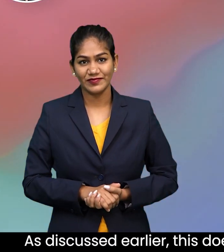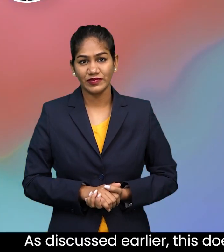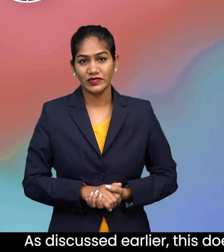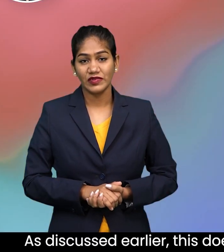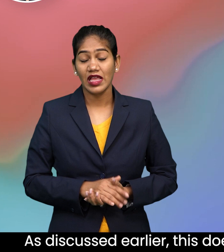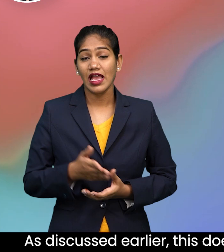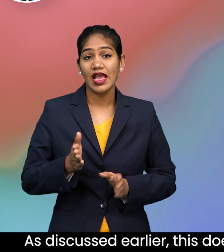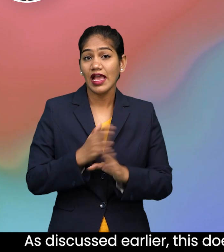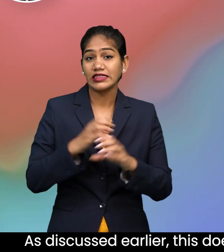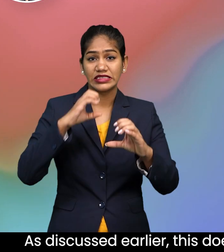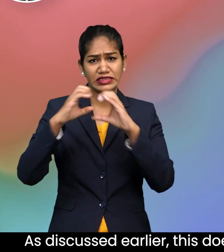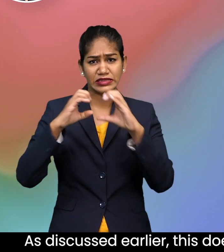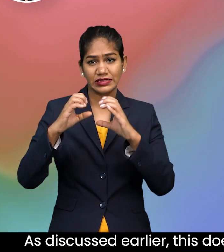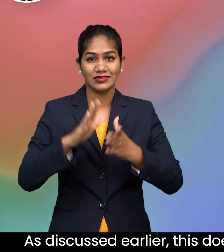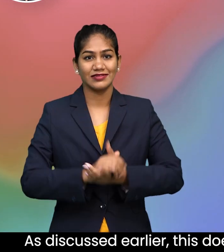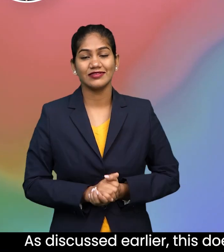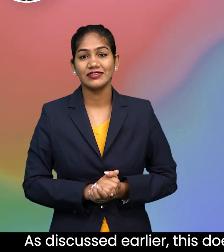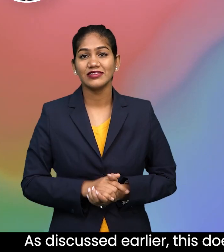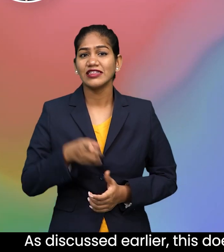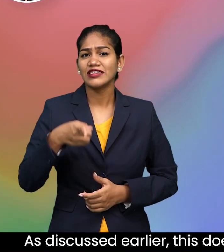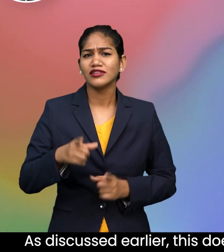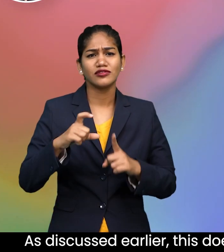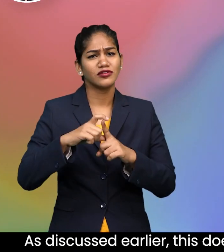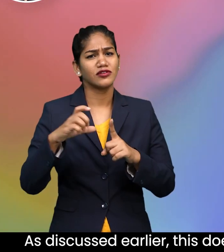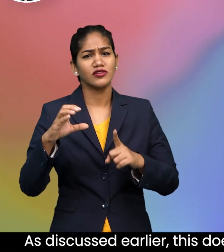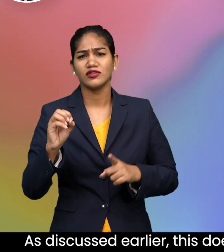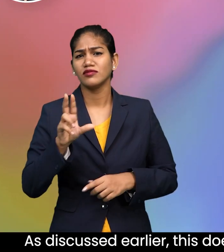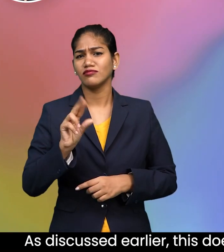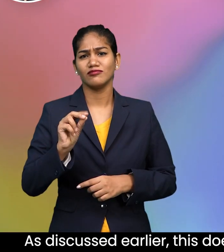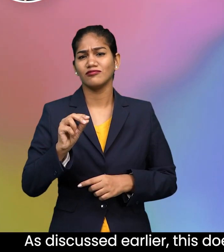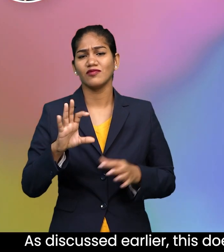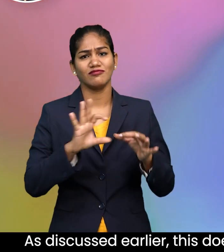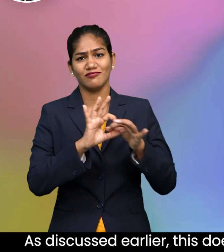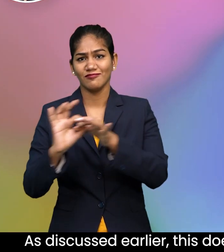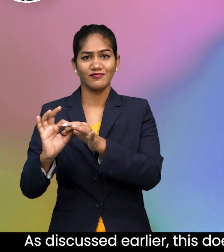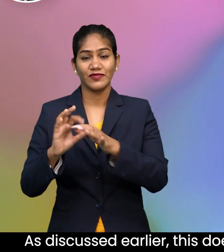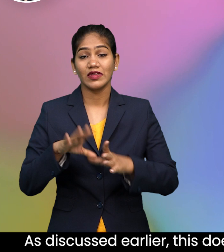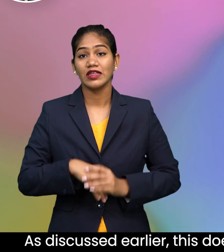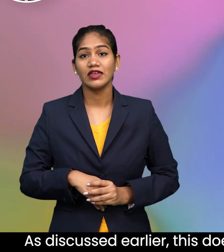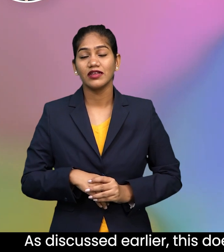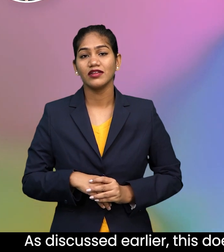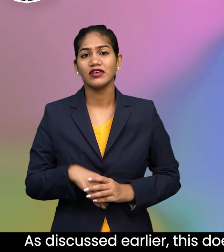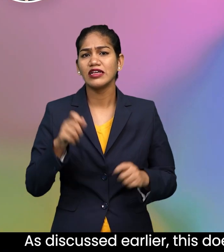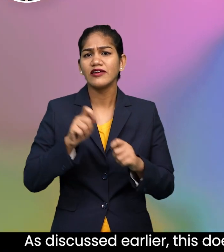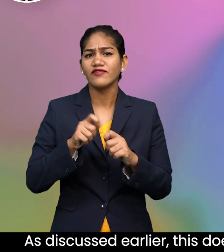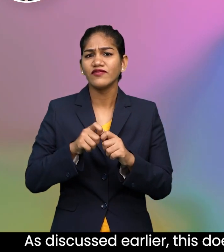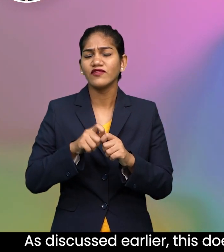As discussed earlier, this does not cover the unpaid work of homemakers.